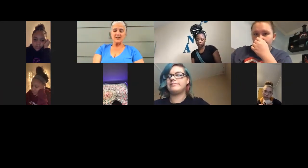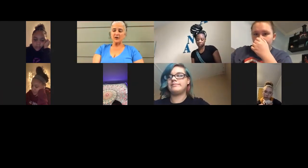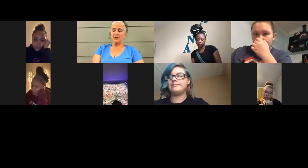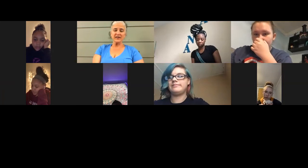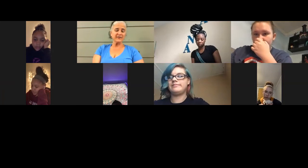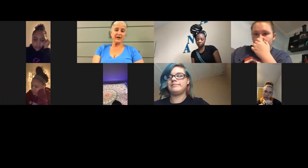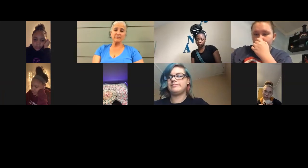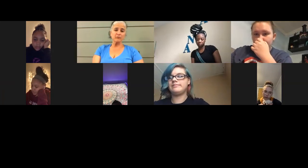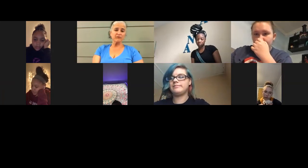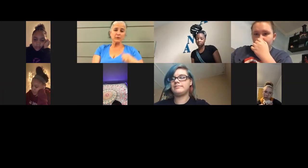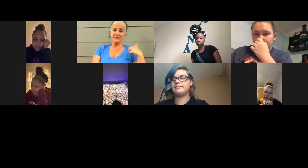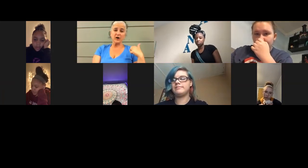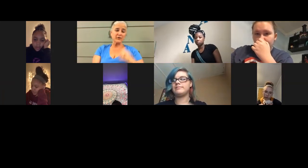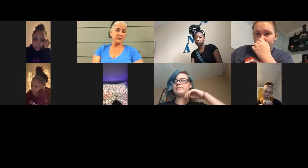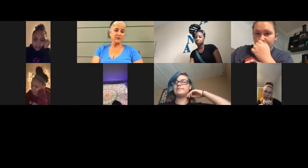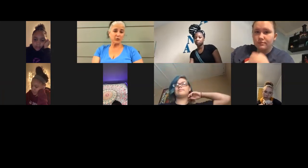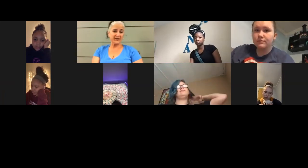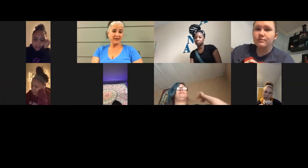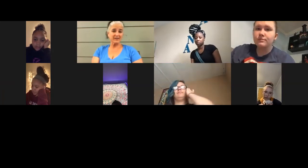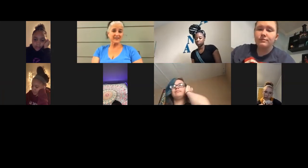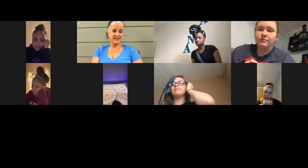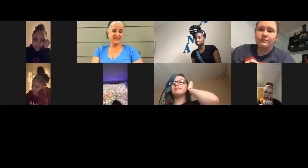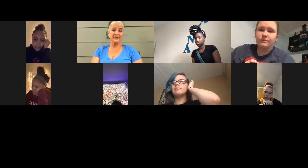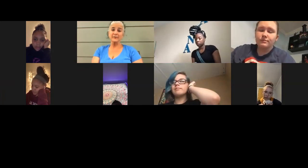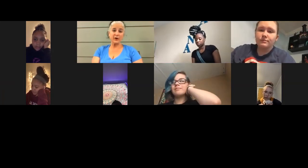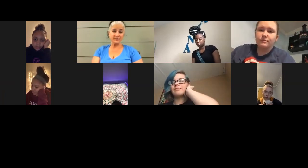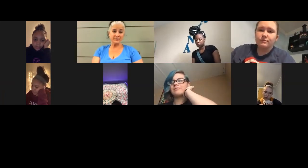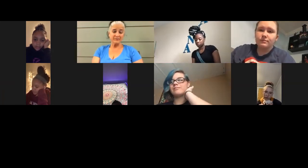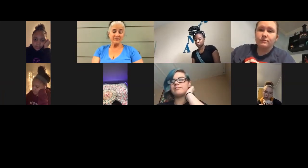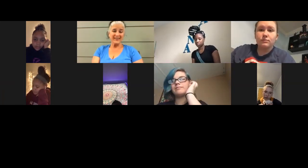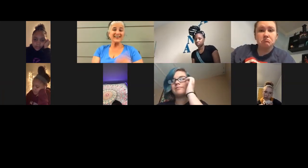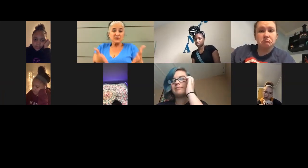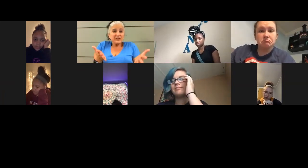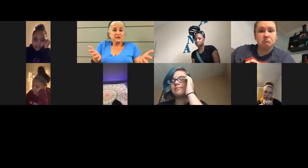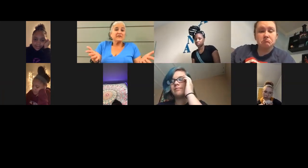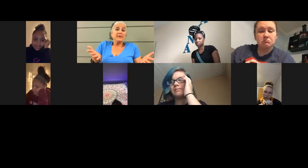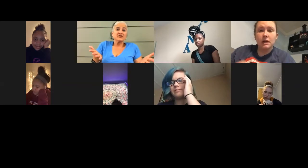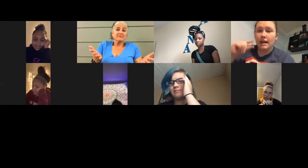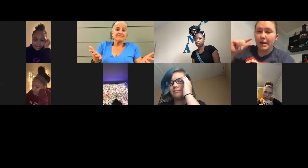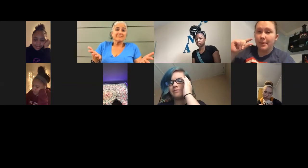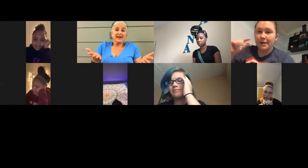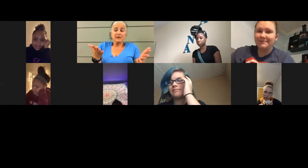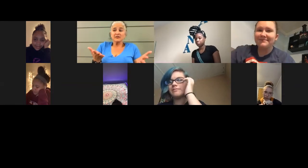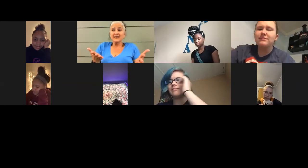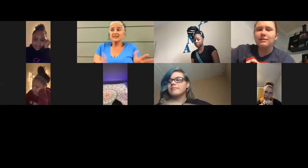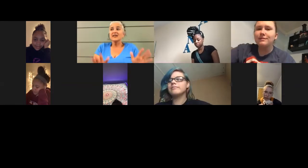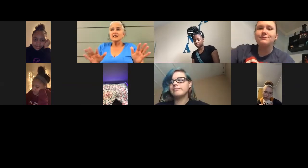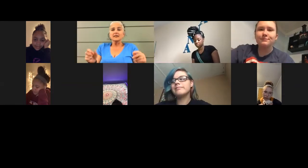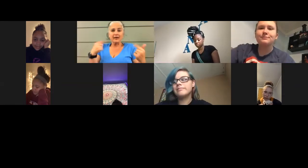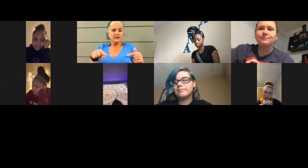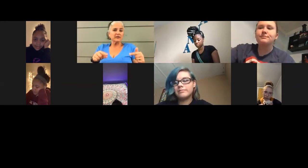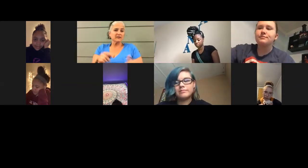because really, if you try to phone this home at 3 in the morning on Sunday night, you're going to be hurting. And it's really good information. And I will say